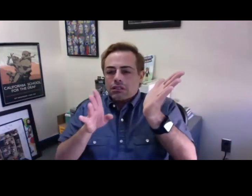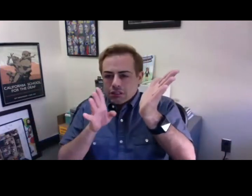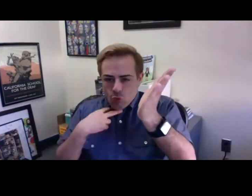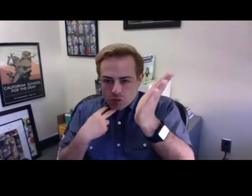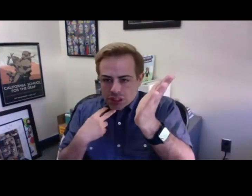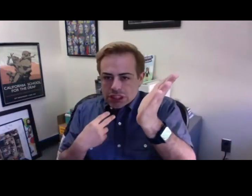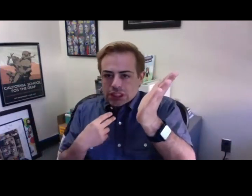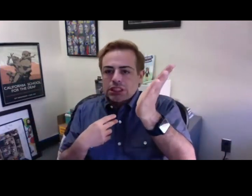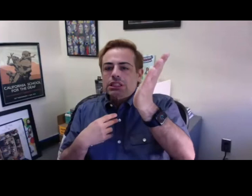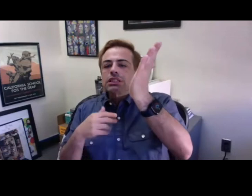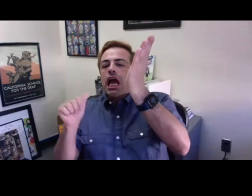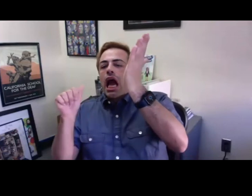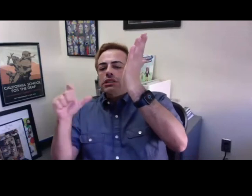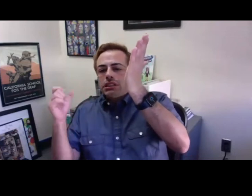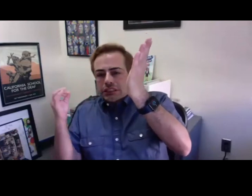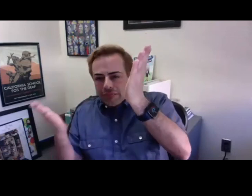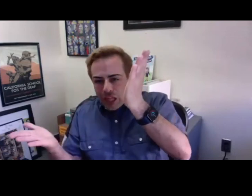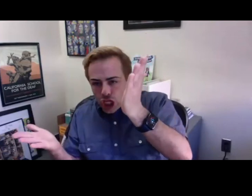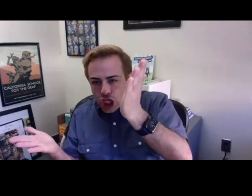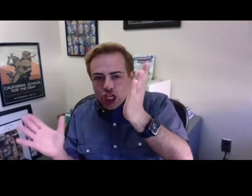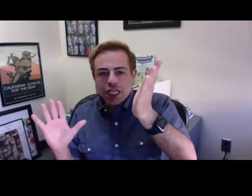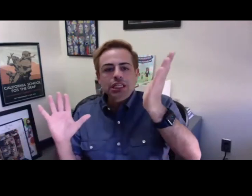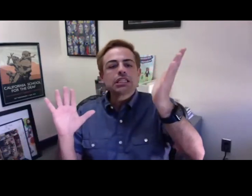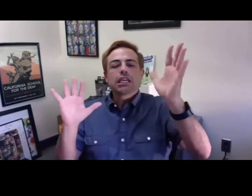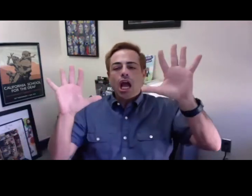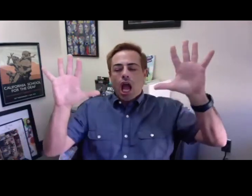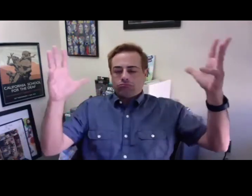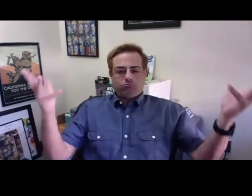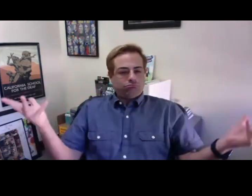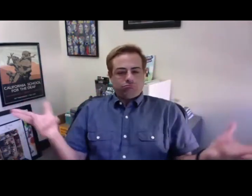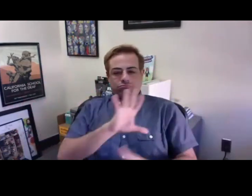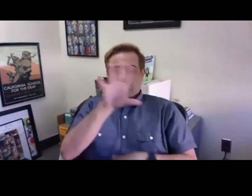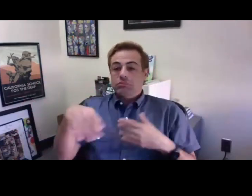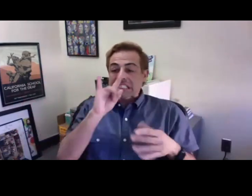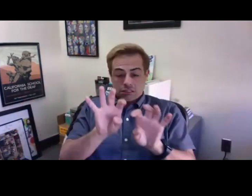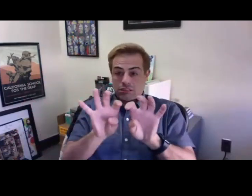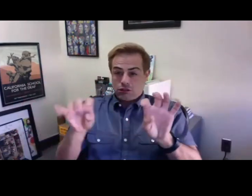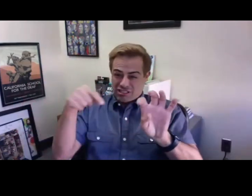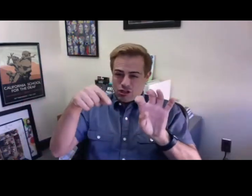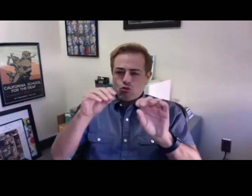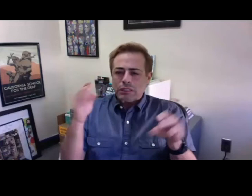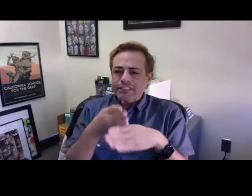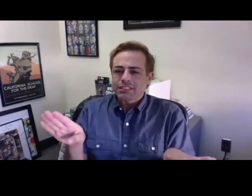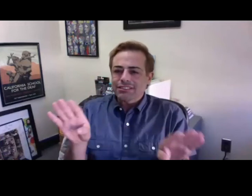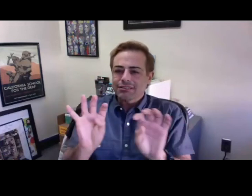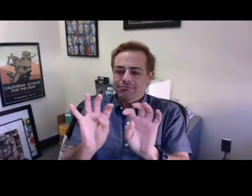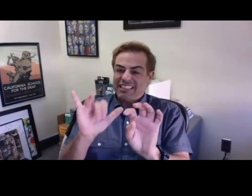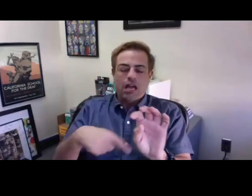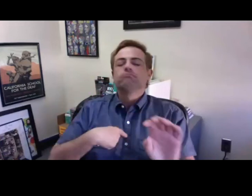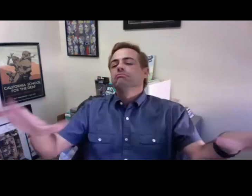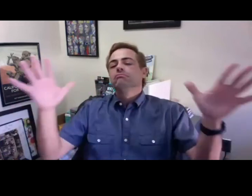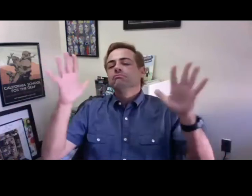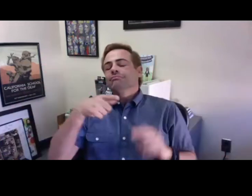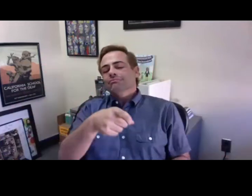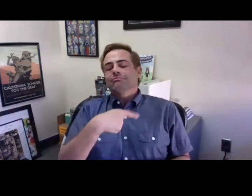same time, not SimCom, but, having maybe an ASL teacher, a teacher that uses ASL there and